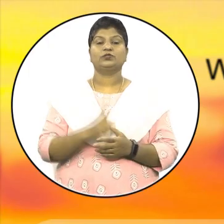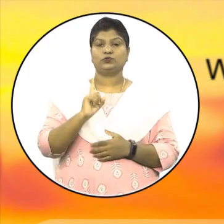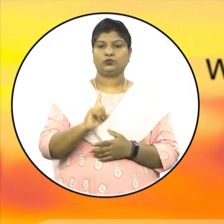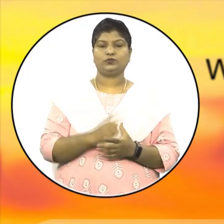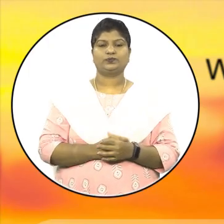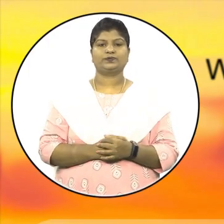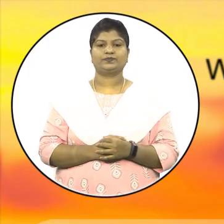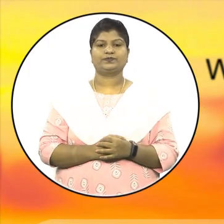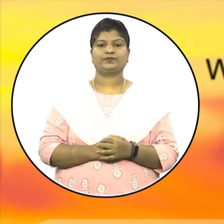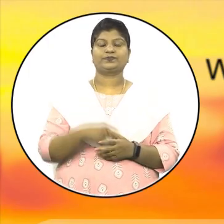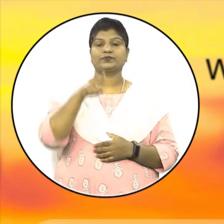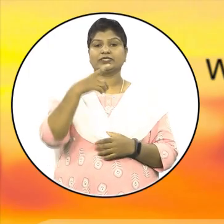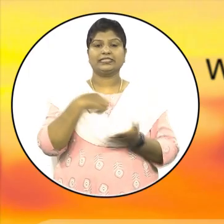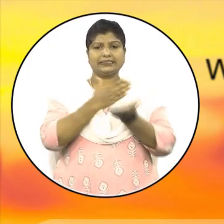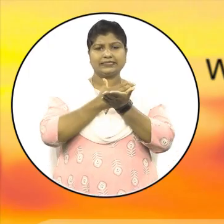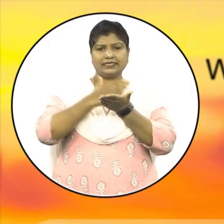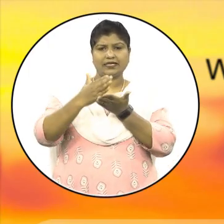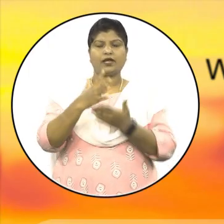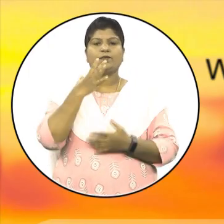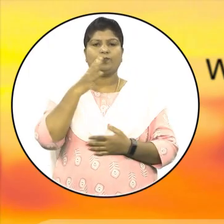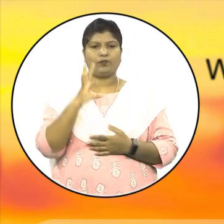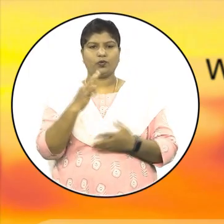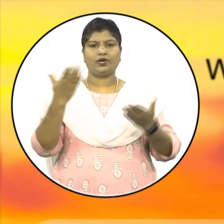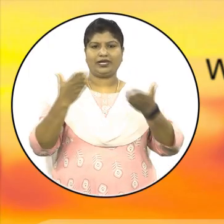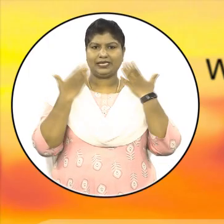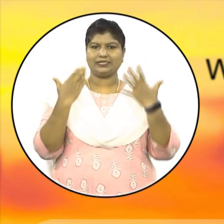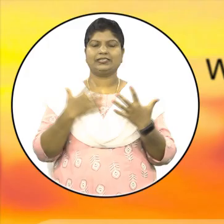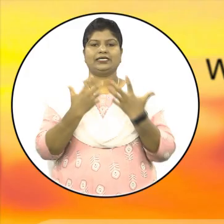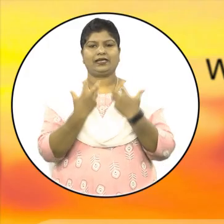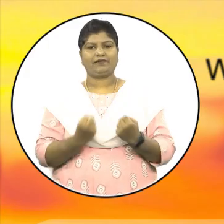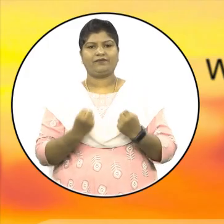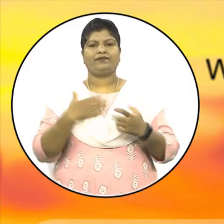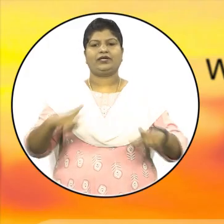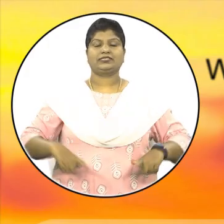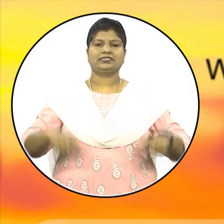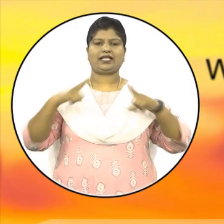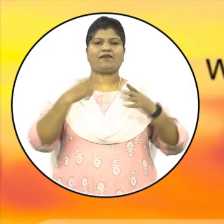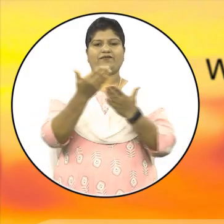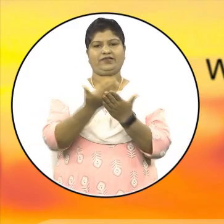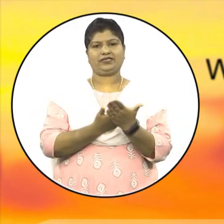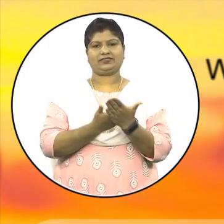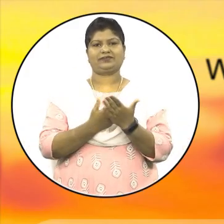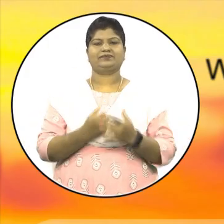So, clean and pure air is required for the survival of life.